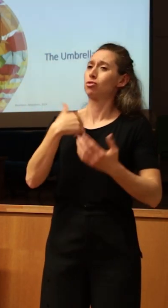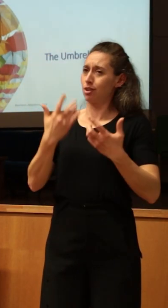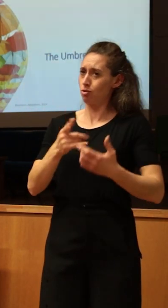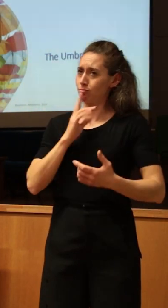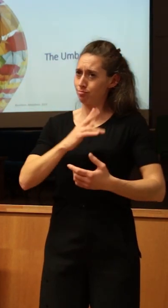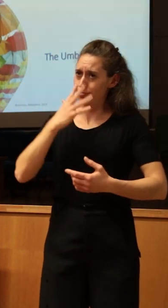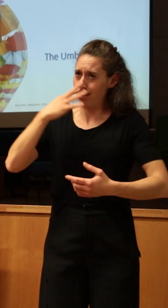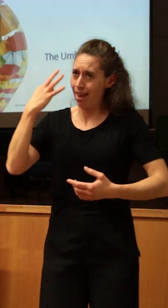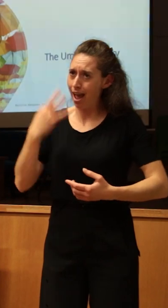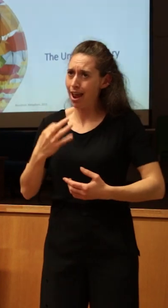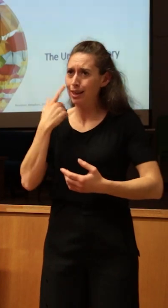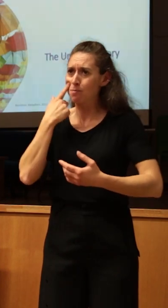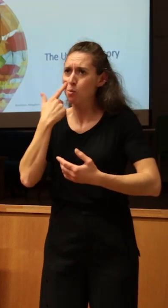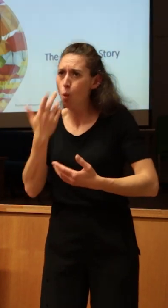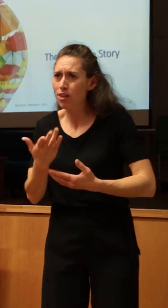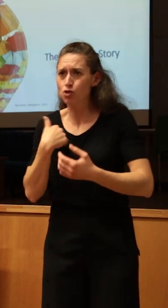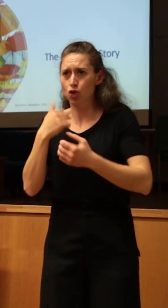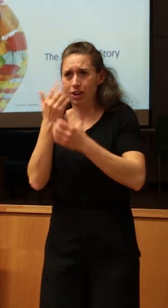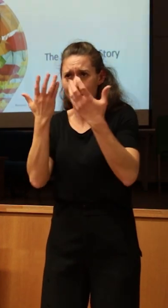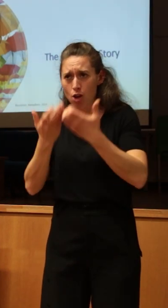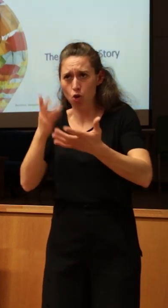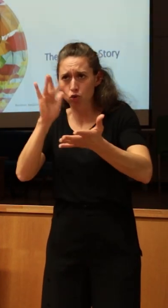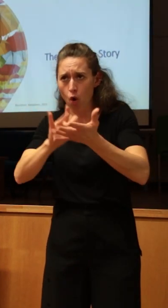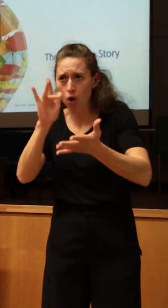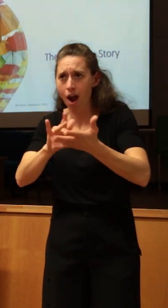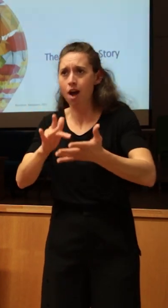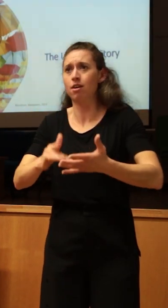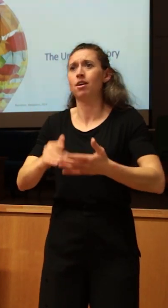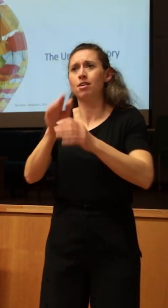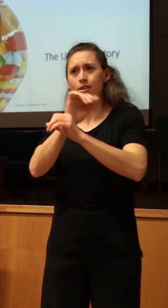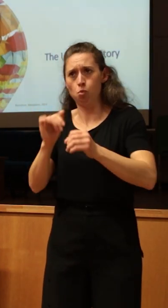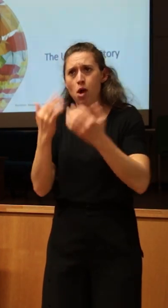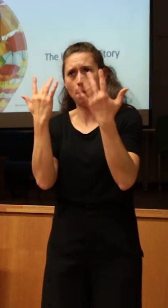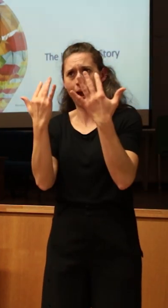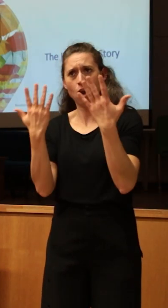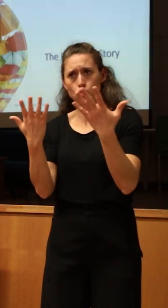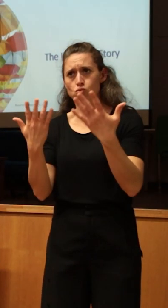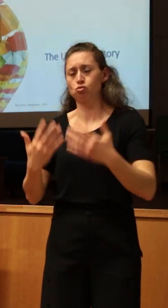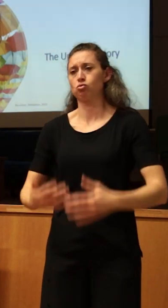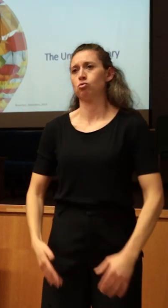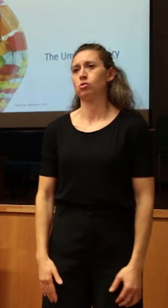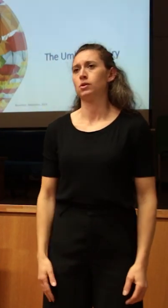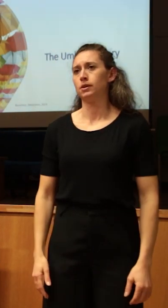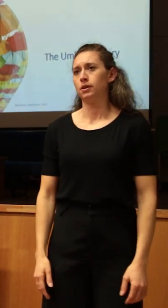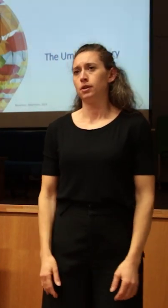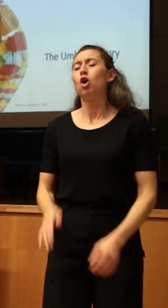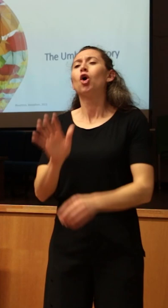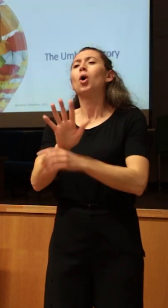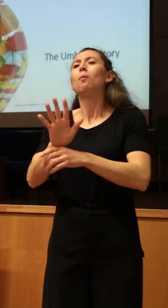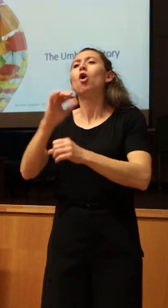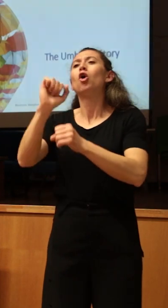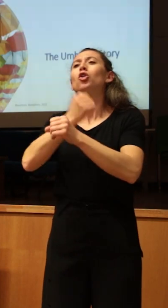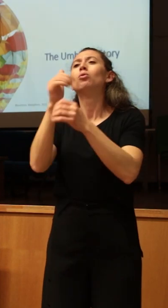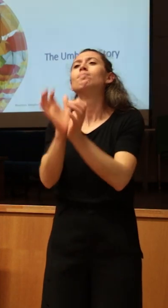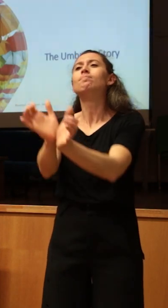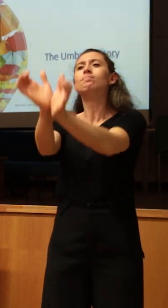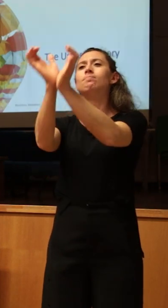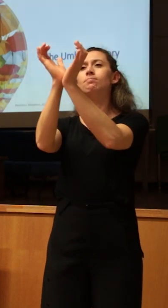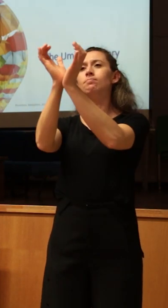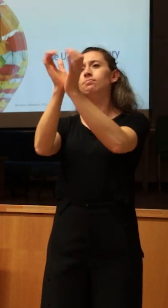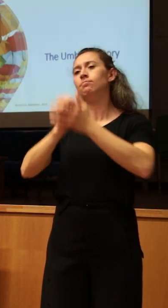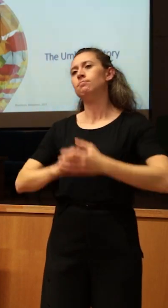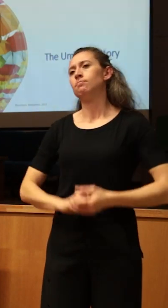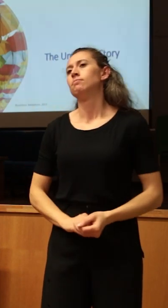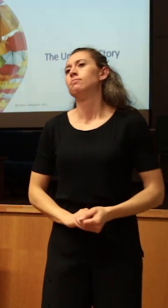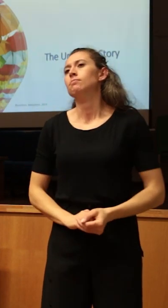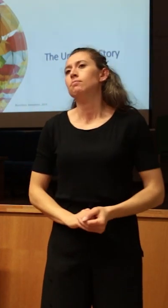resultado real, que me muestres, que pueda tocar. With like a metal plate on it. Que pueda poner mis manos like ahí, a trophy of my therapy. Como un trofeo. And the client